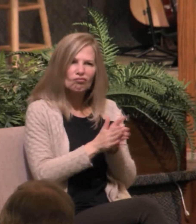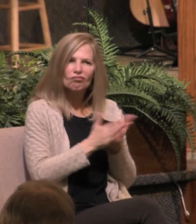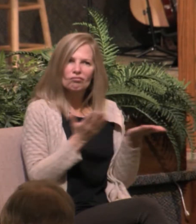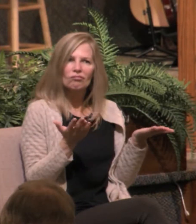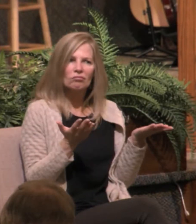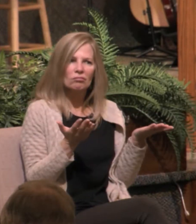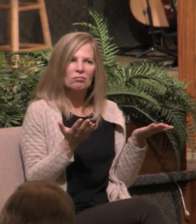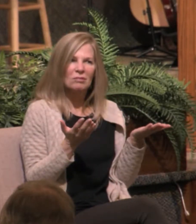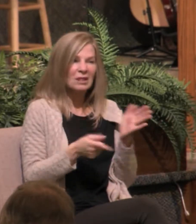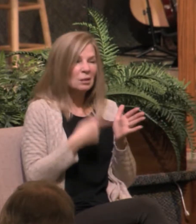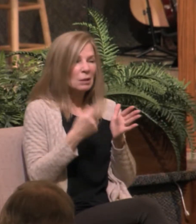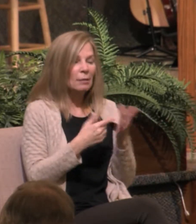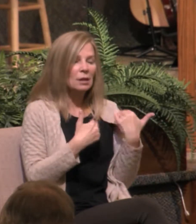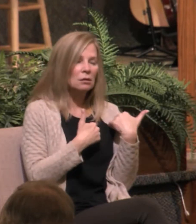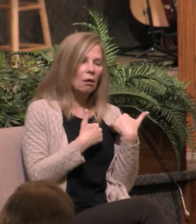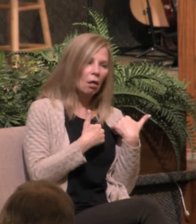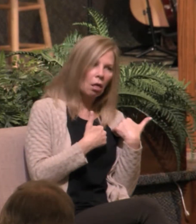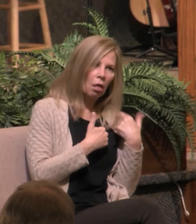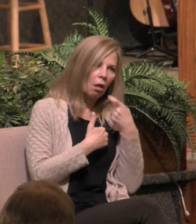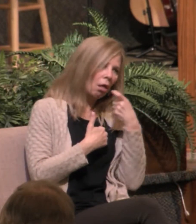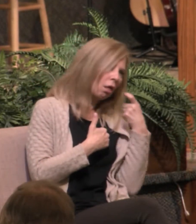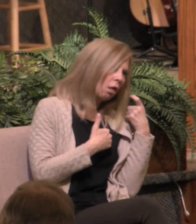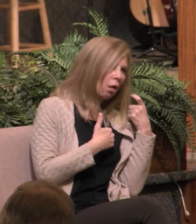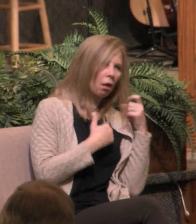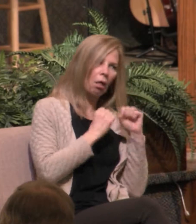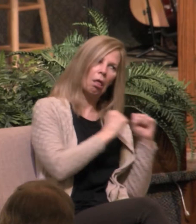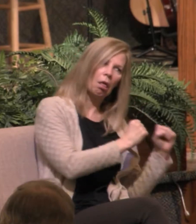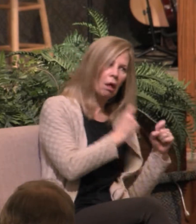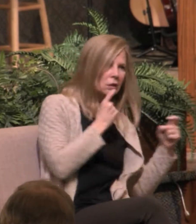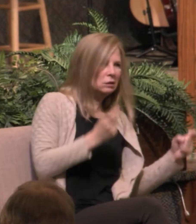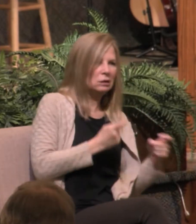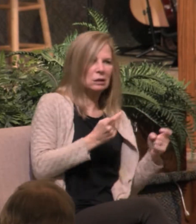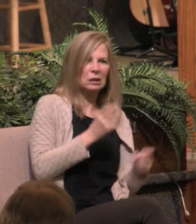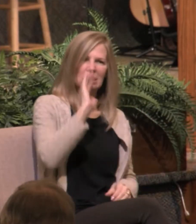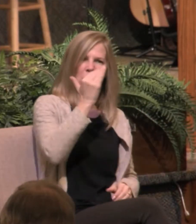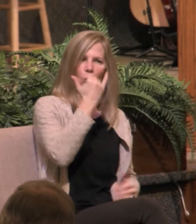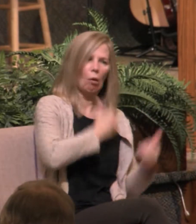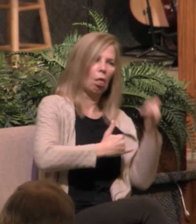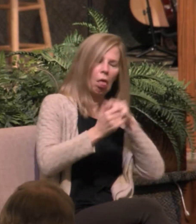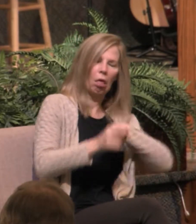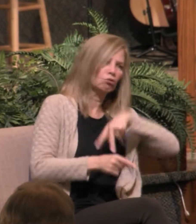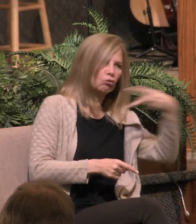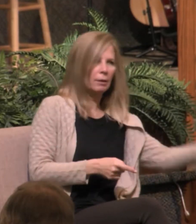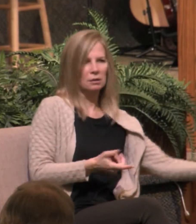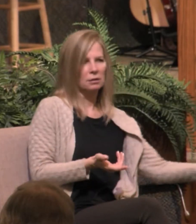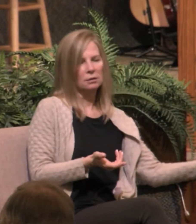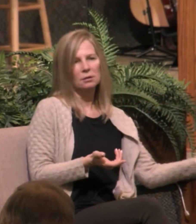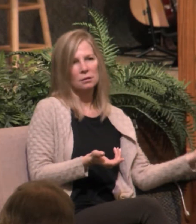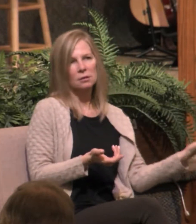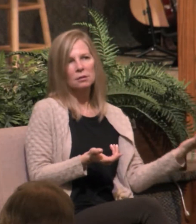extra things that weigh us down, and the entanglements of sin that seem to trip us up.